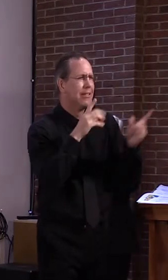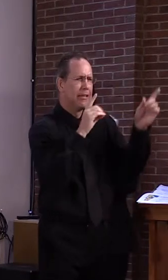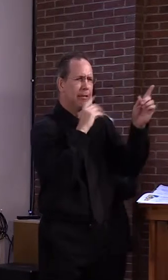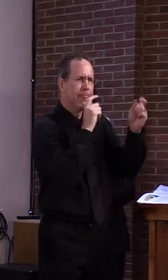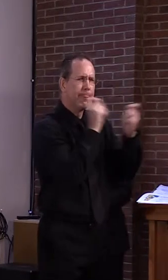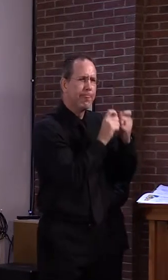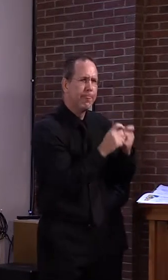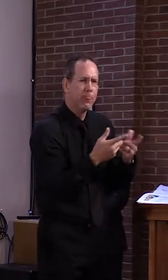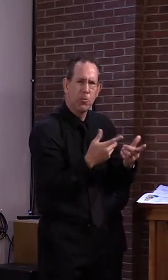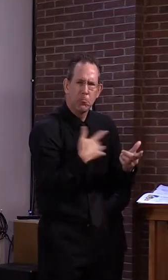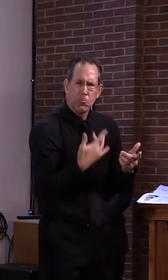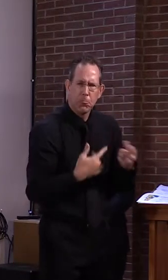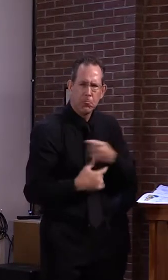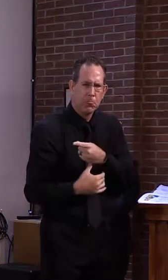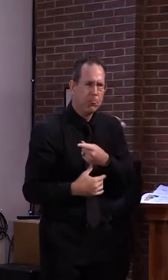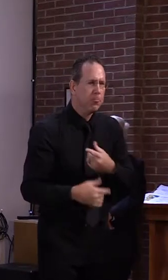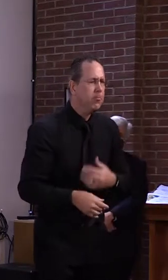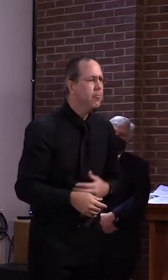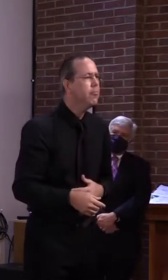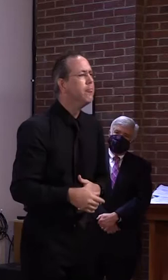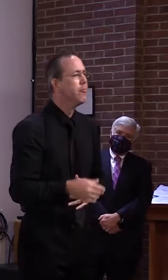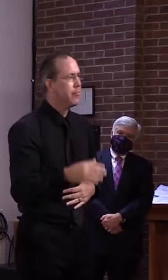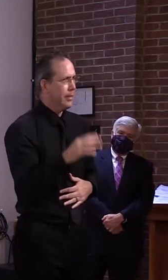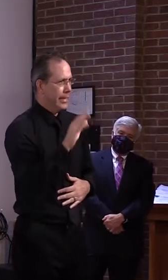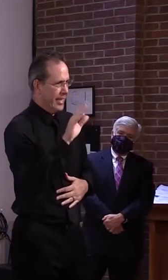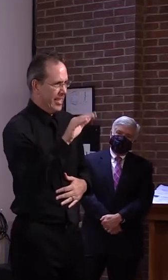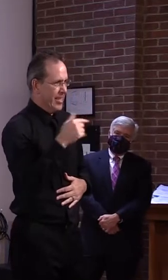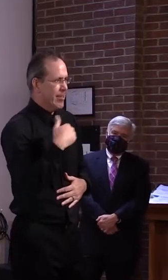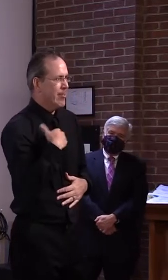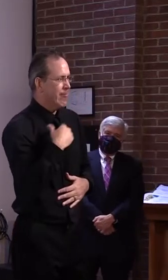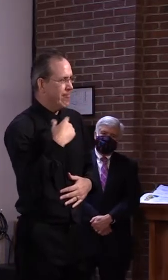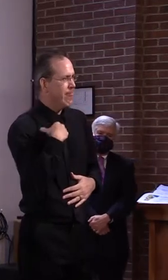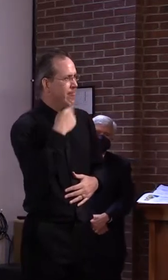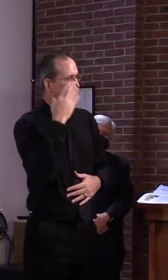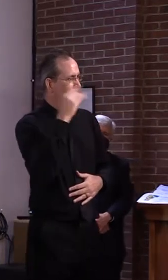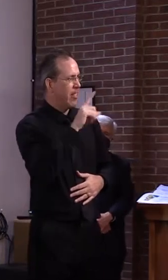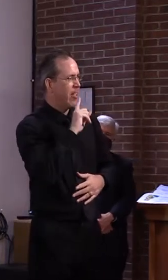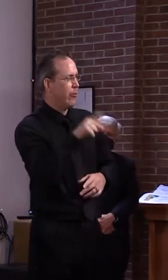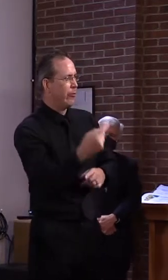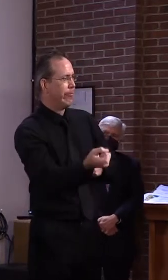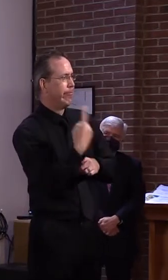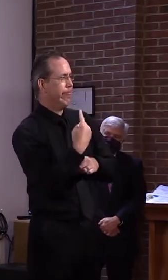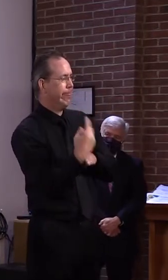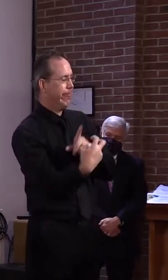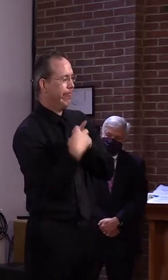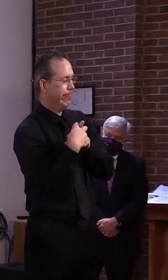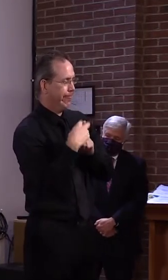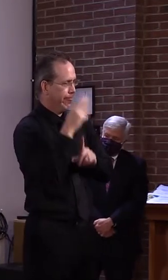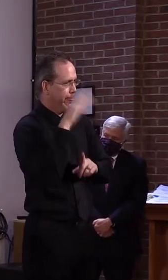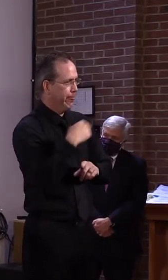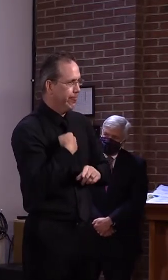well. But I've already received a number of communications regarding this data,